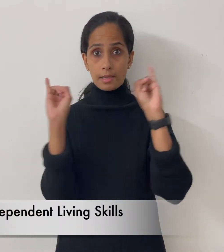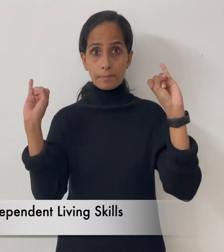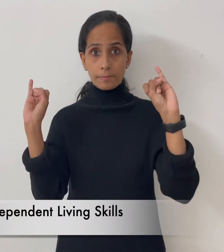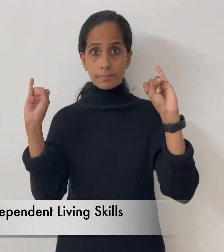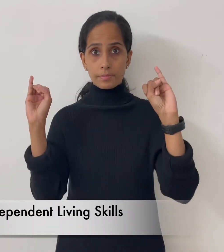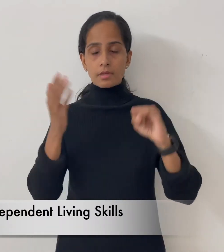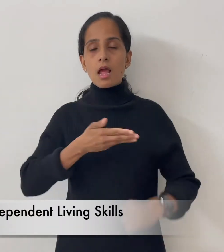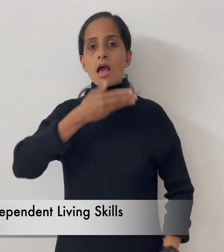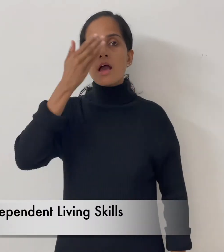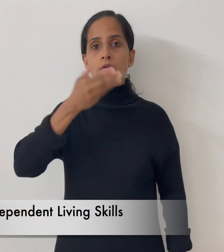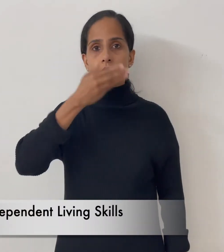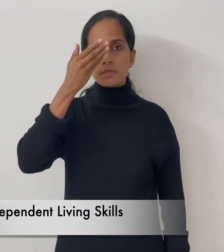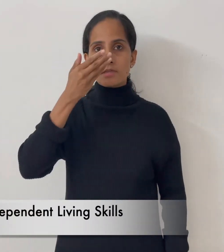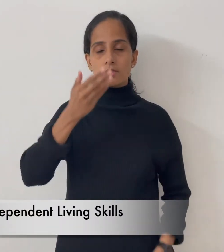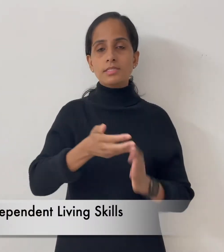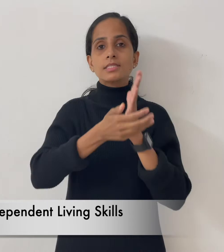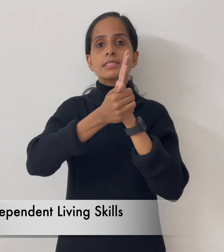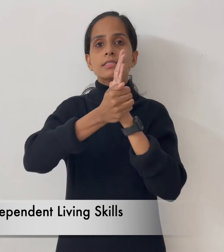Independent living skills.